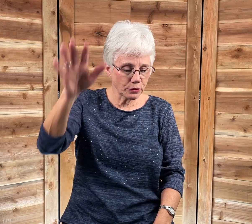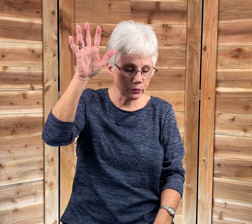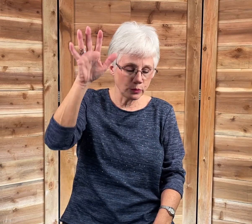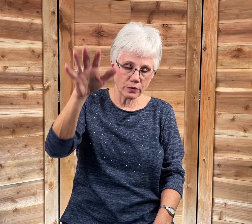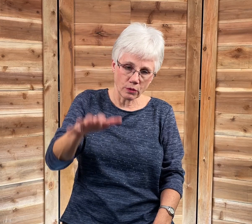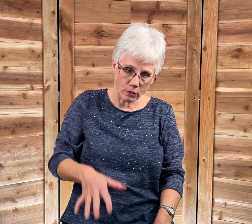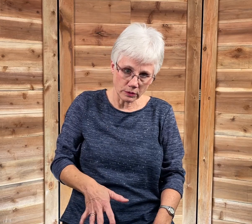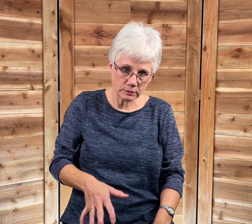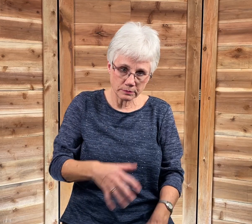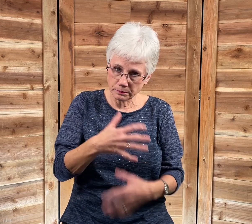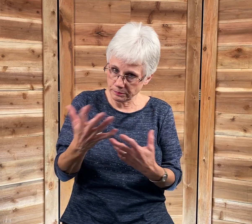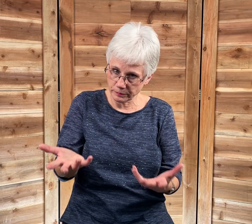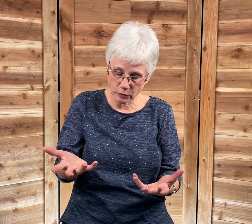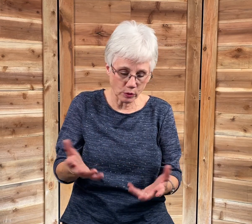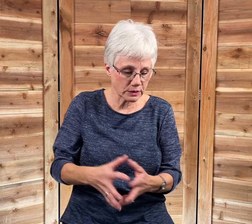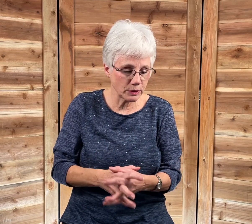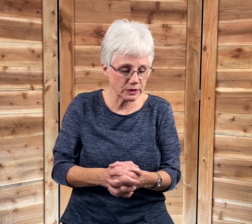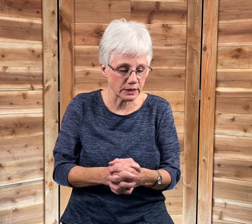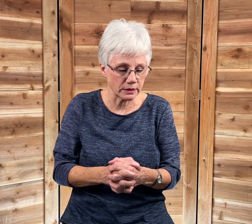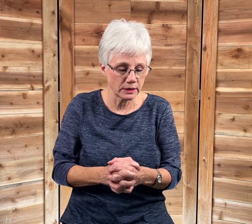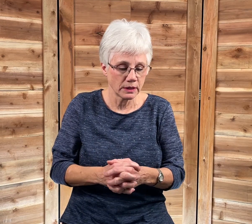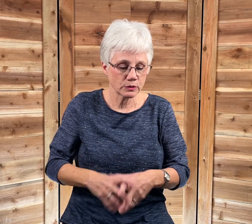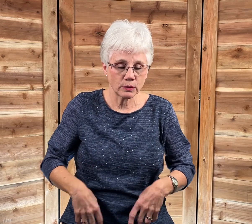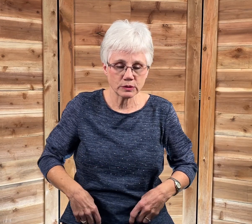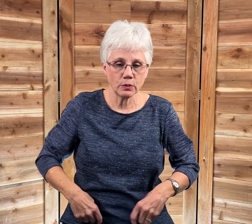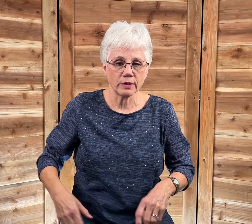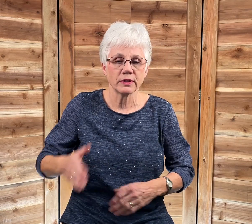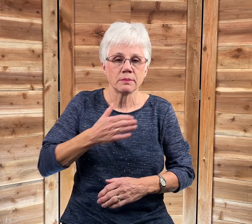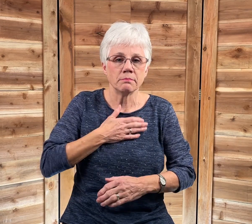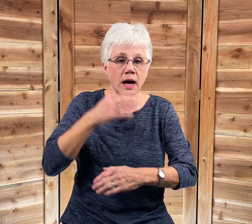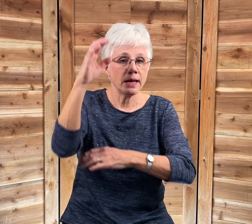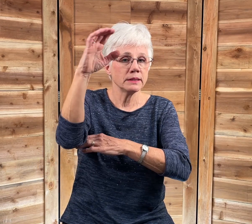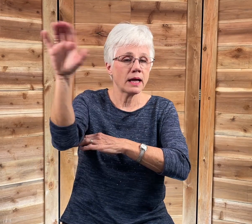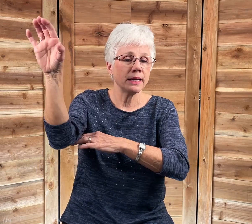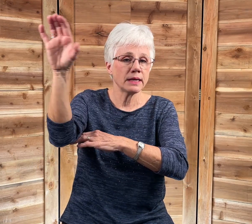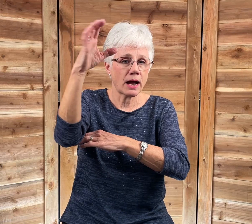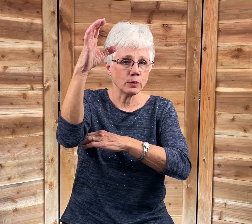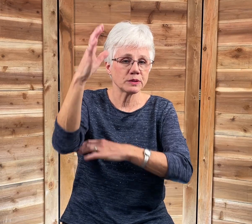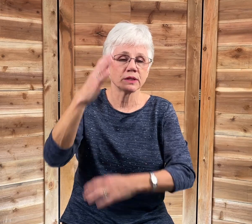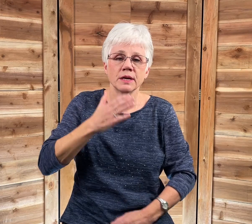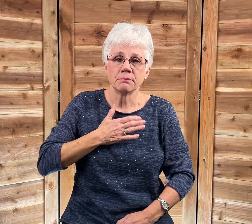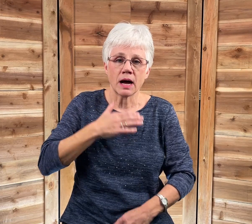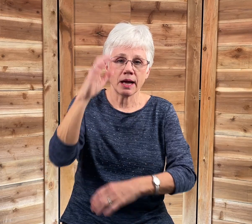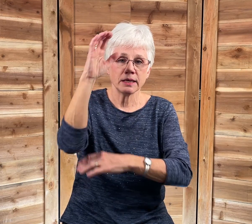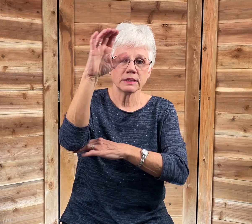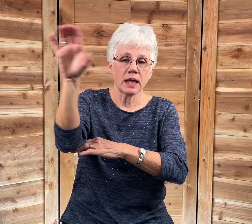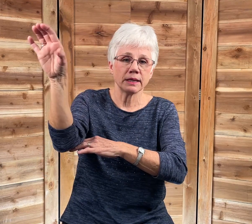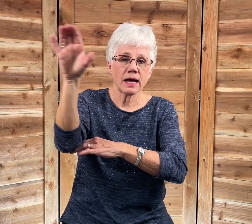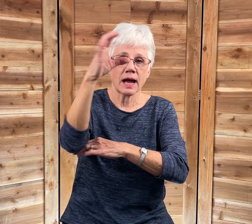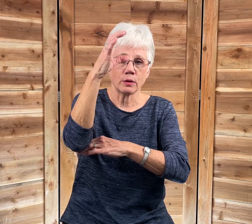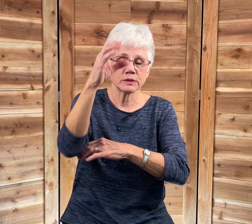Let's go through the whole chorus that we just did. So I'll go slow enough. My lighthouse,